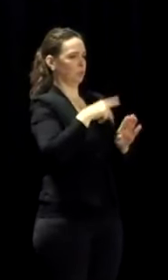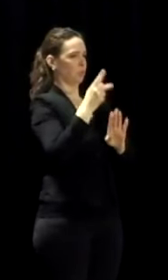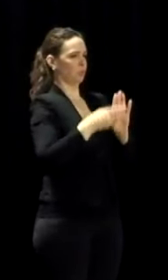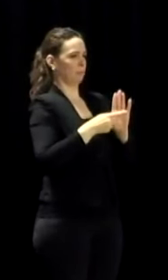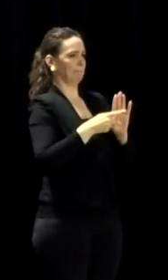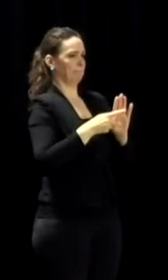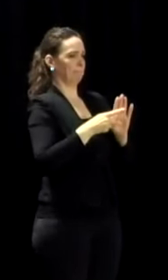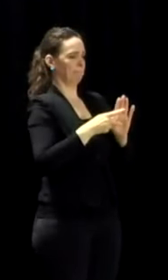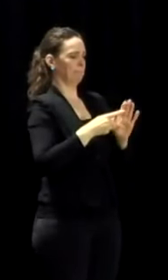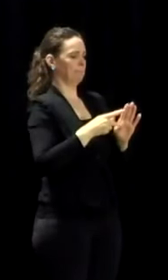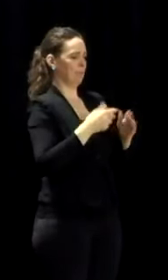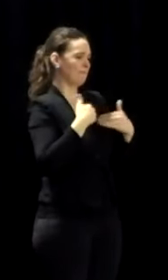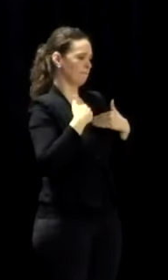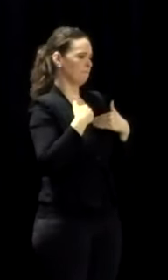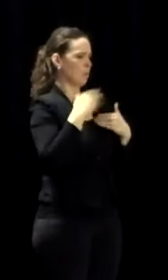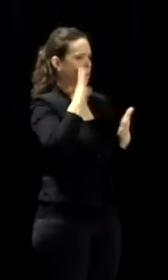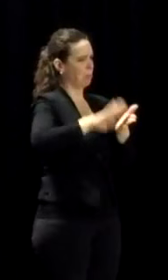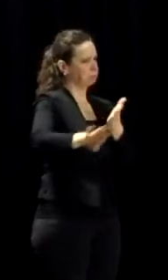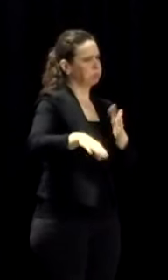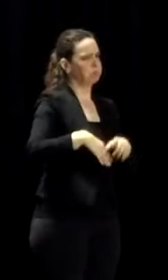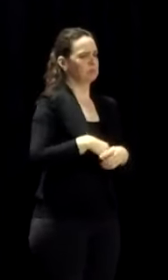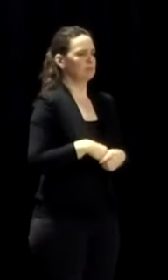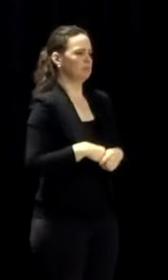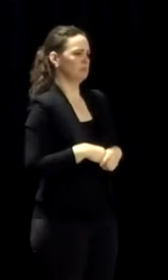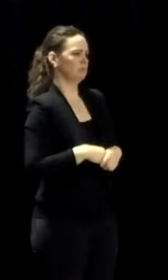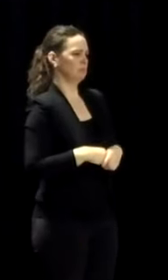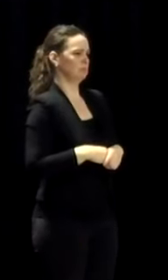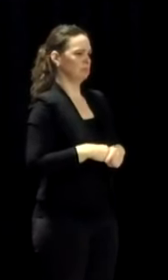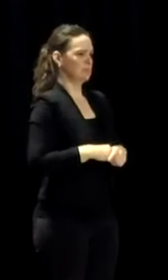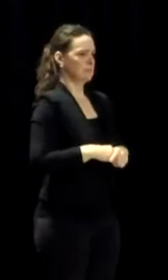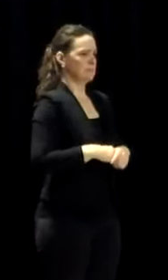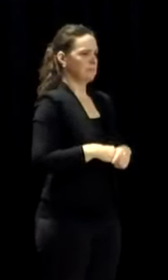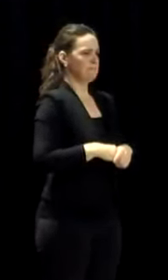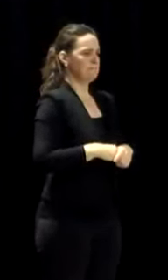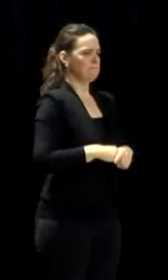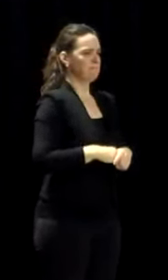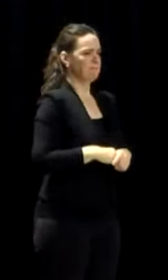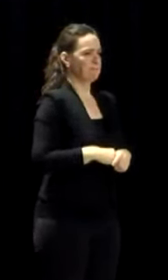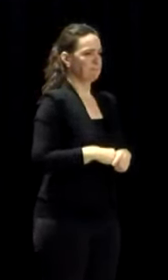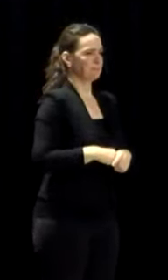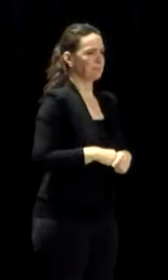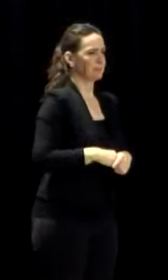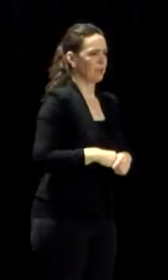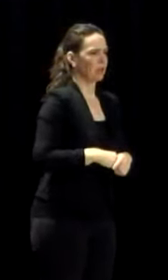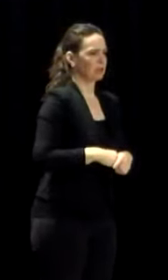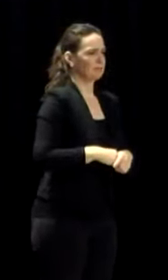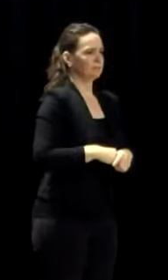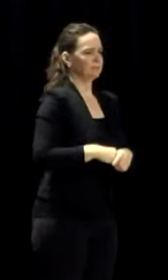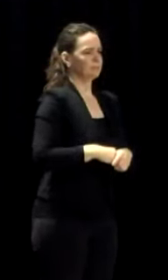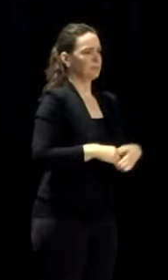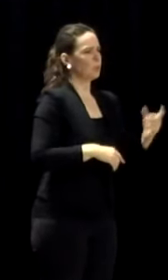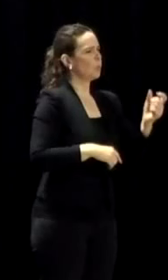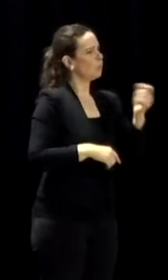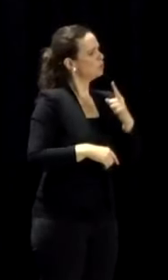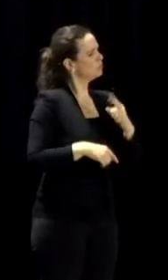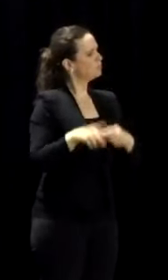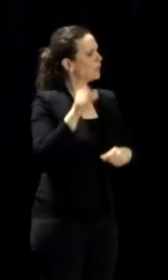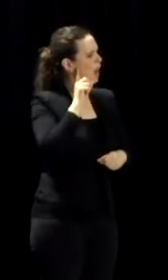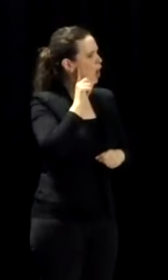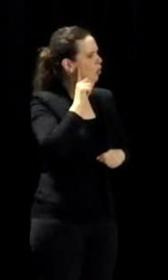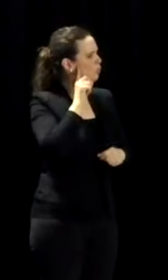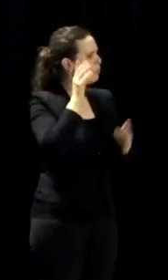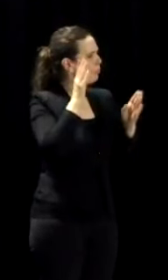and we've kind of gotten a rumor that an employee at a grocery store has tested positive for the coronavirus. If that was and they